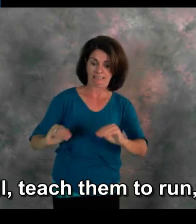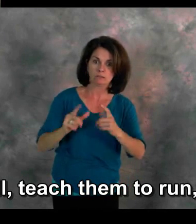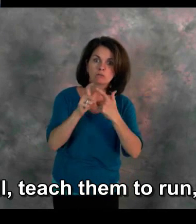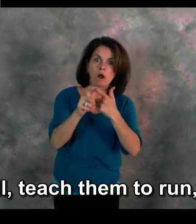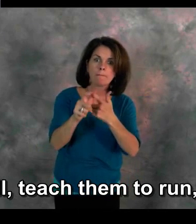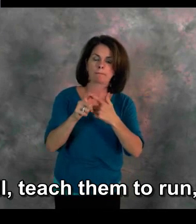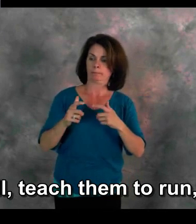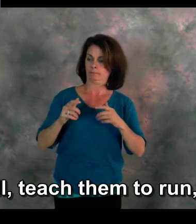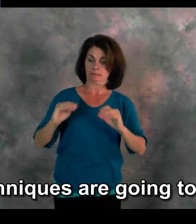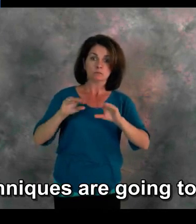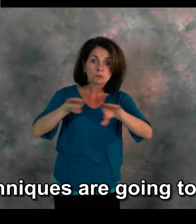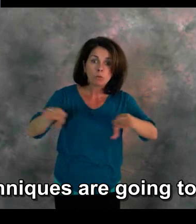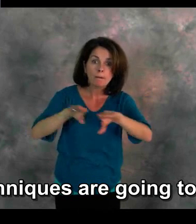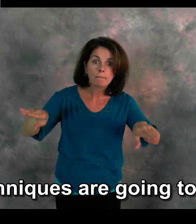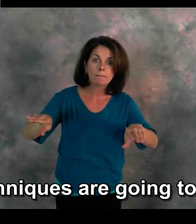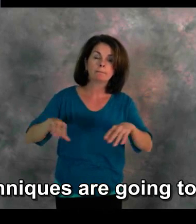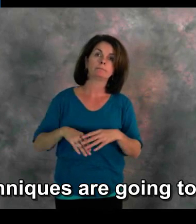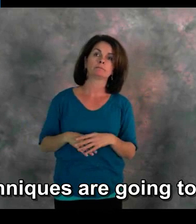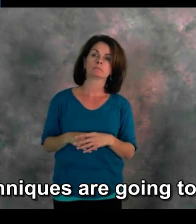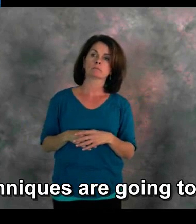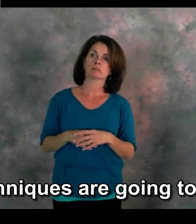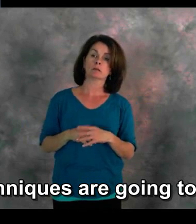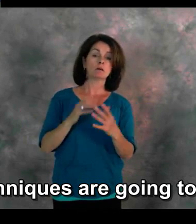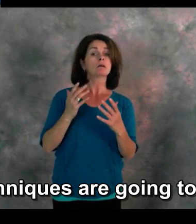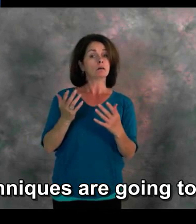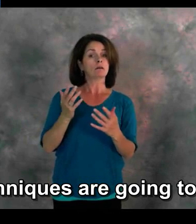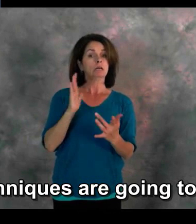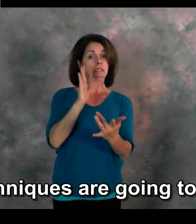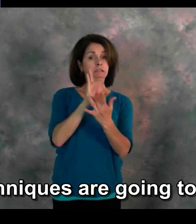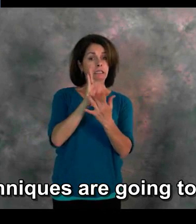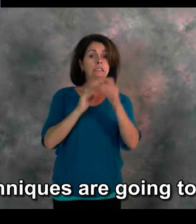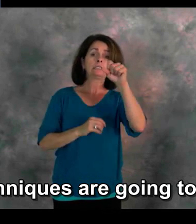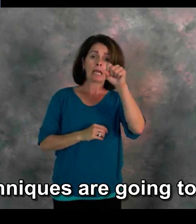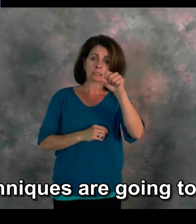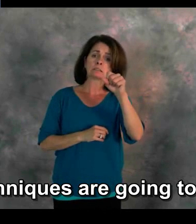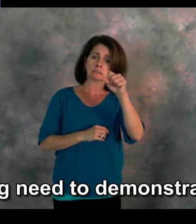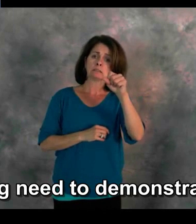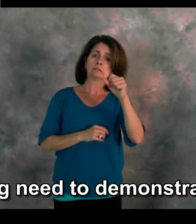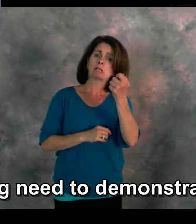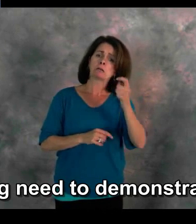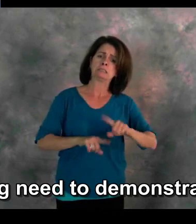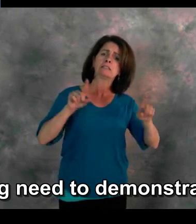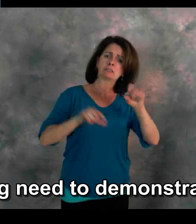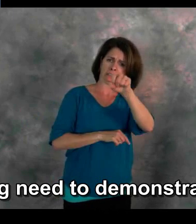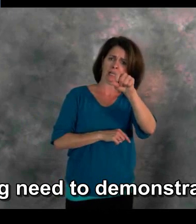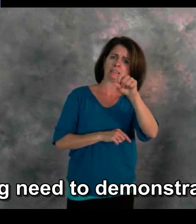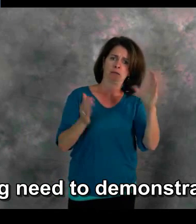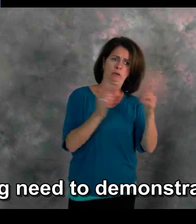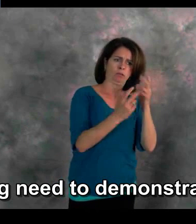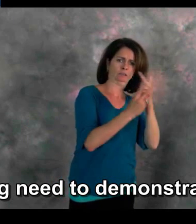run. Teach him to swim. The techniques are going to be a little different. You're going to need